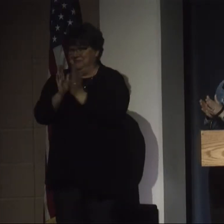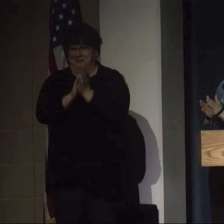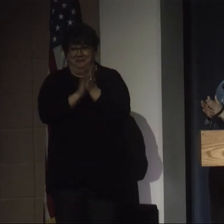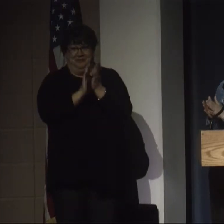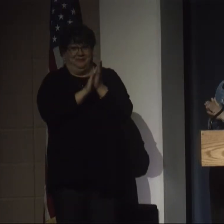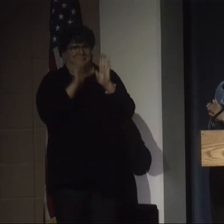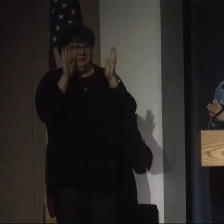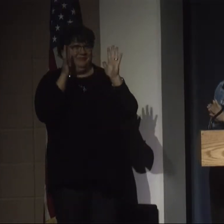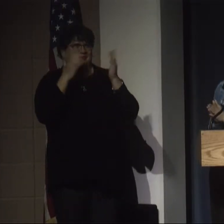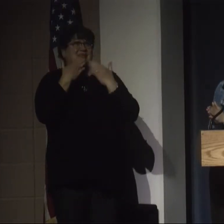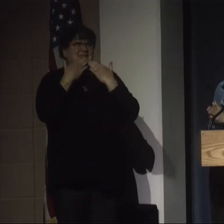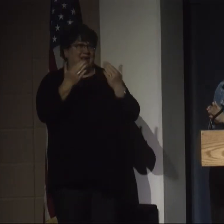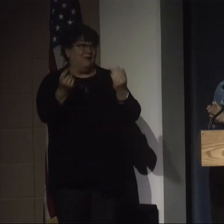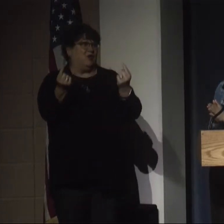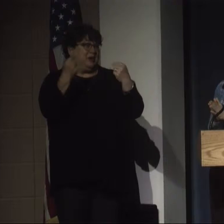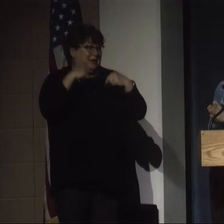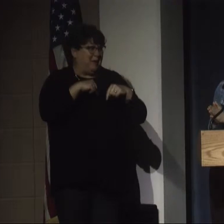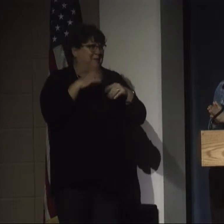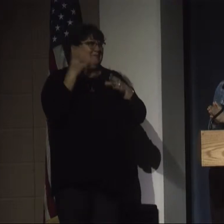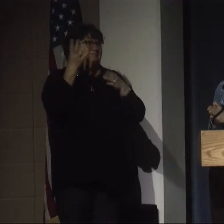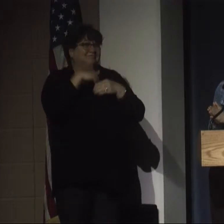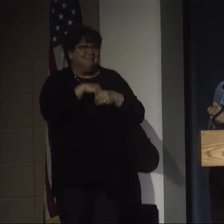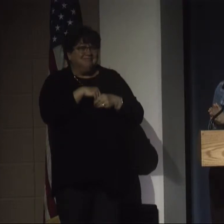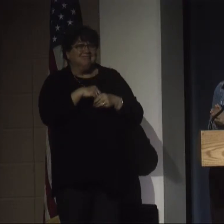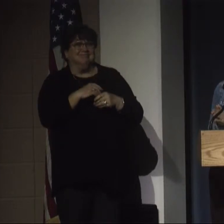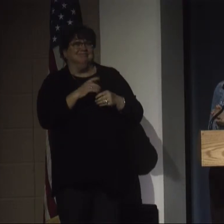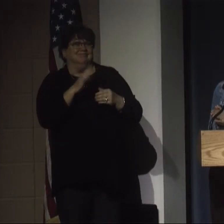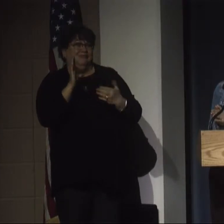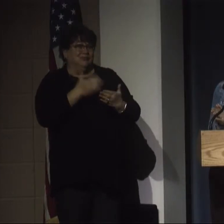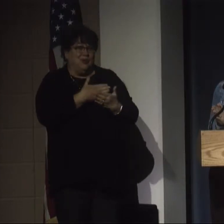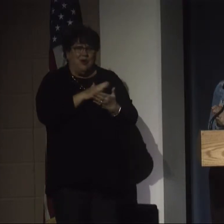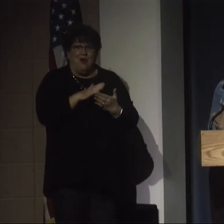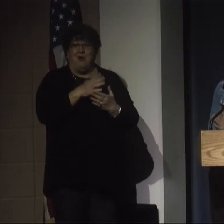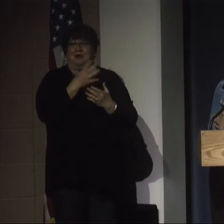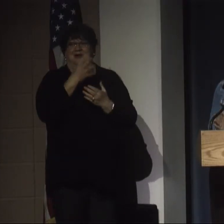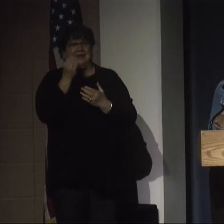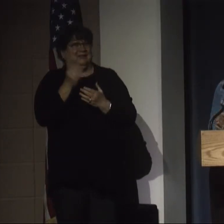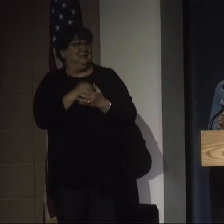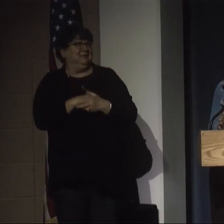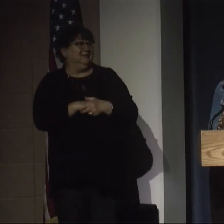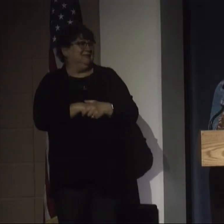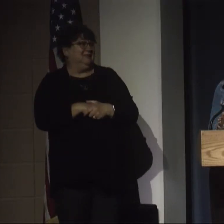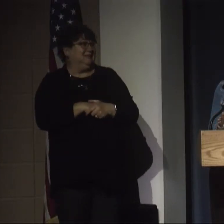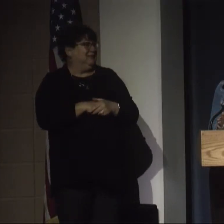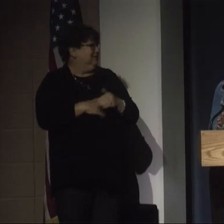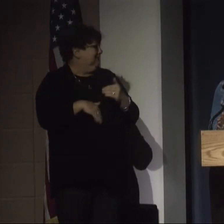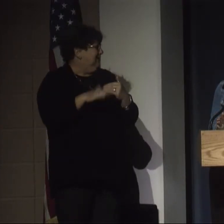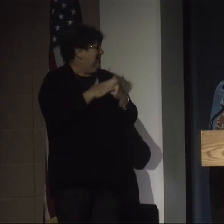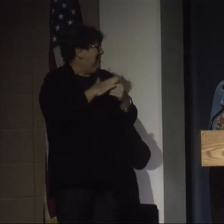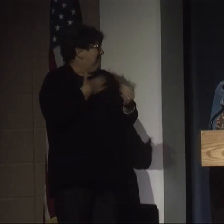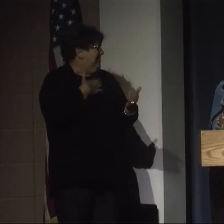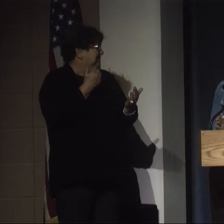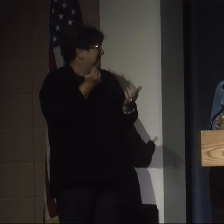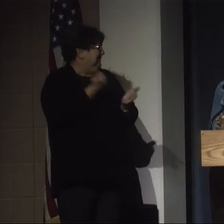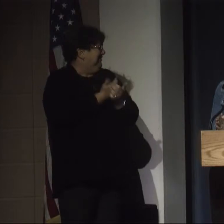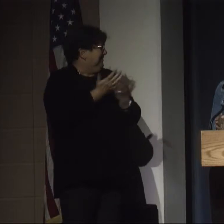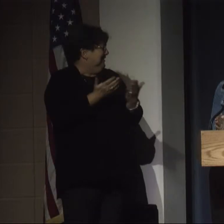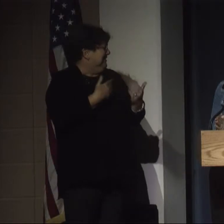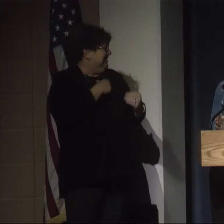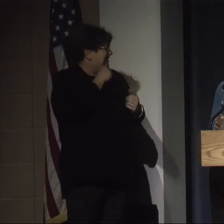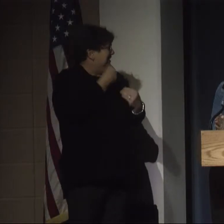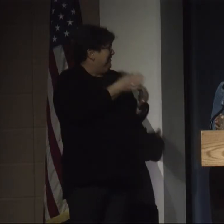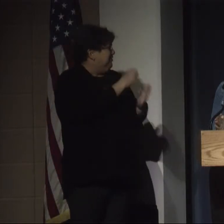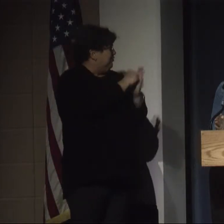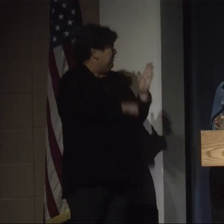Thank you all for coming and interpreting all the songs and for all of my improv tonight that I did not give you